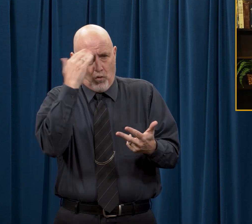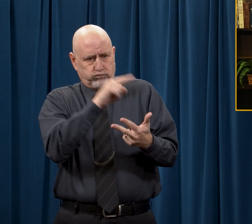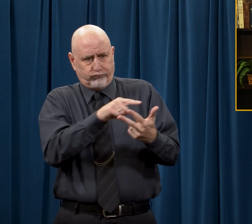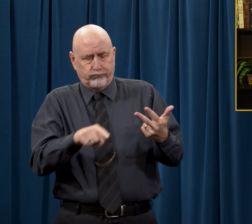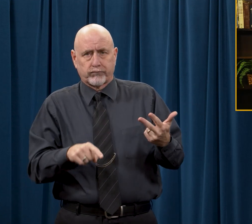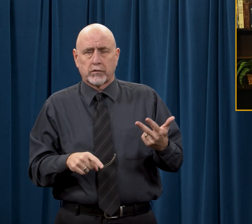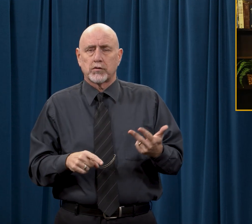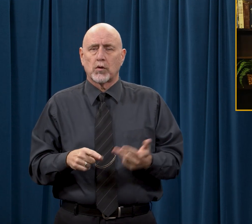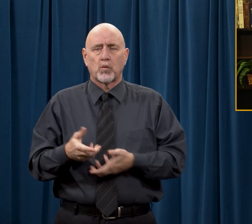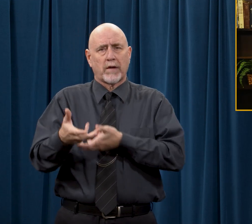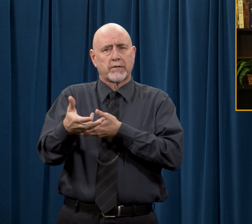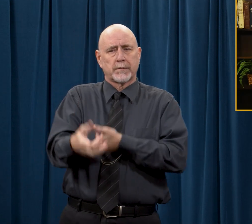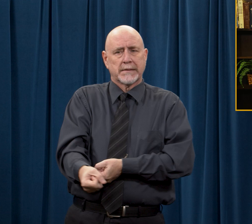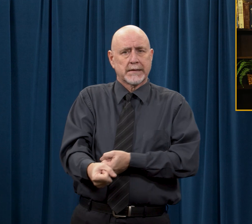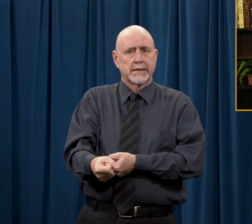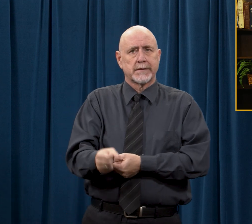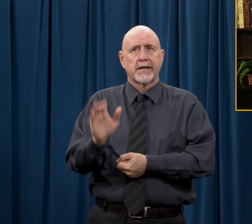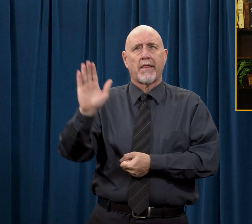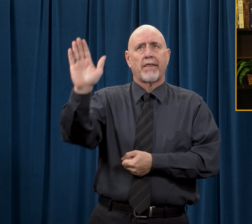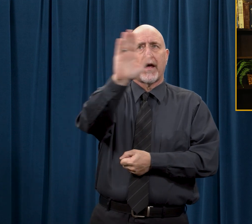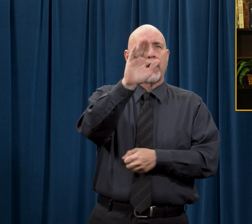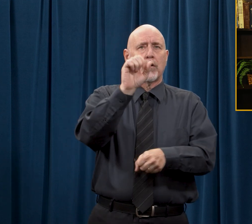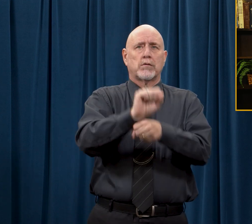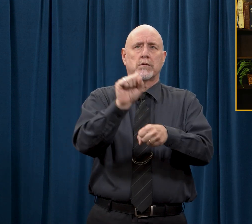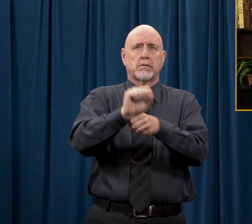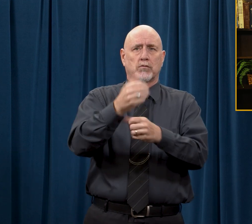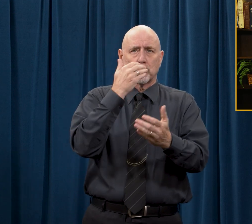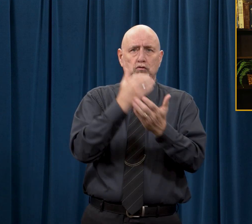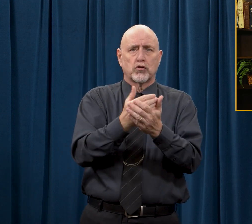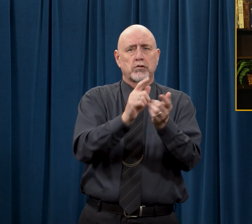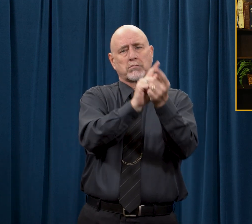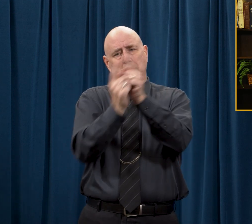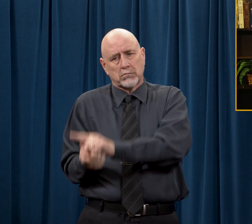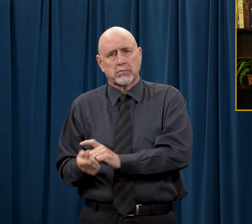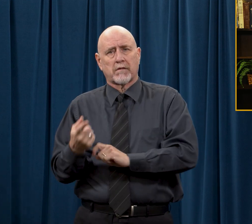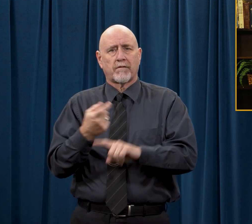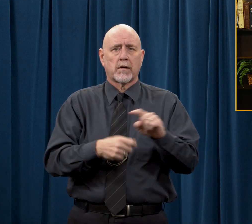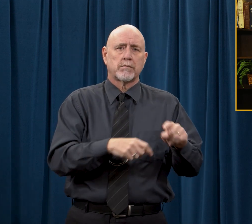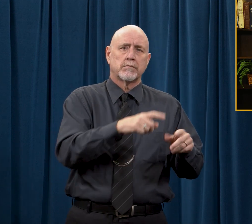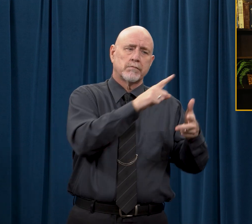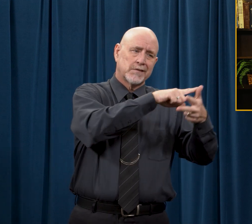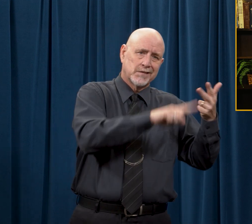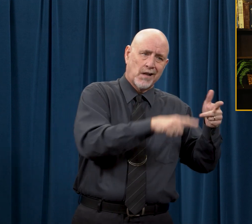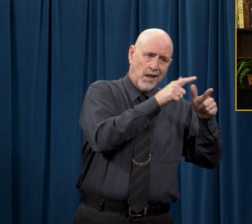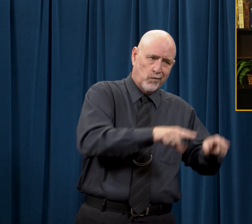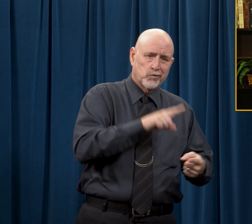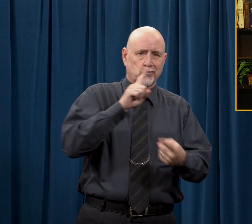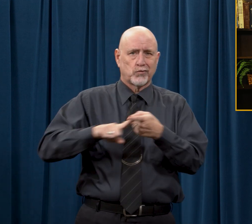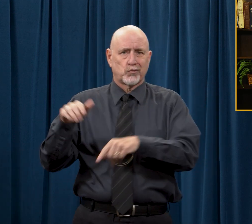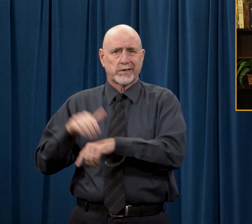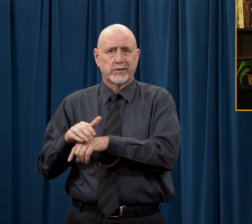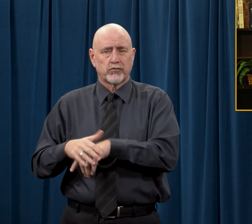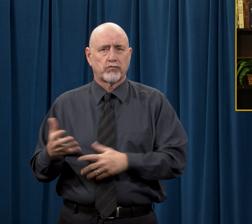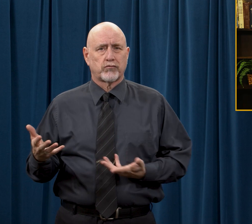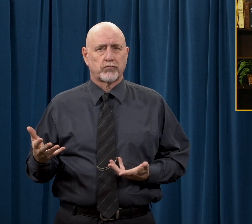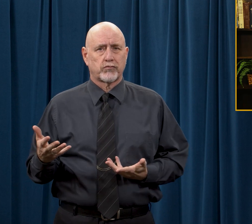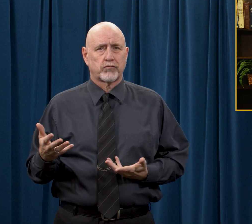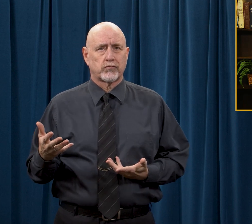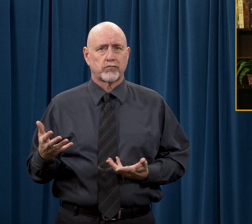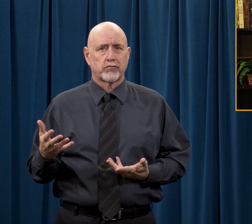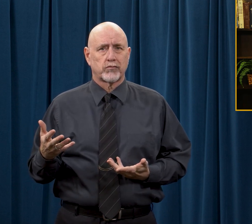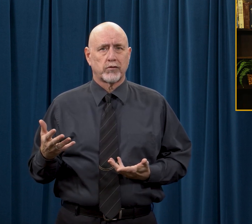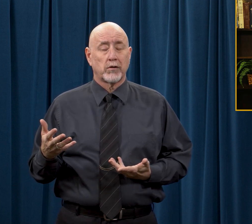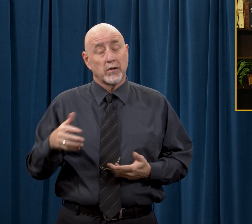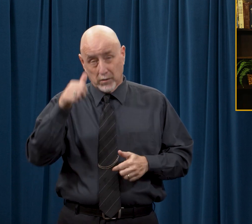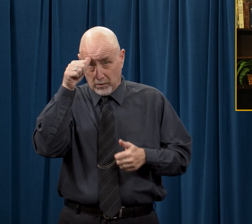are. Therefore, we are dependent upon their doing a good, reliable job of translating the original text into